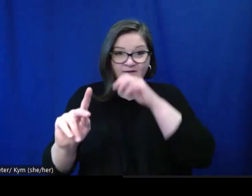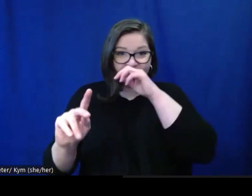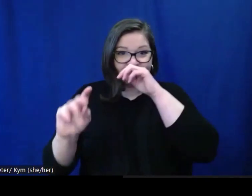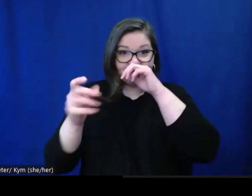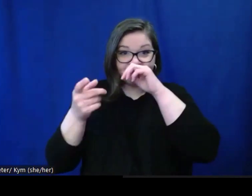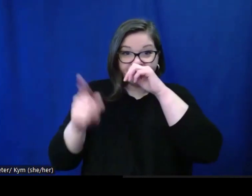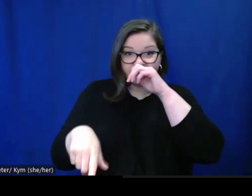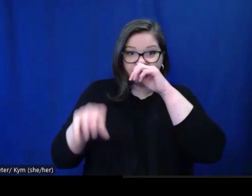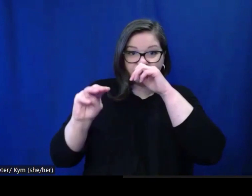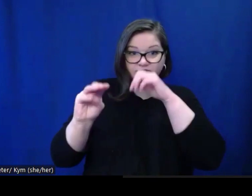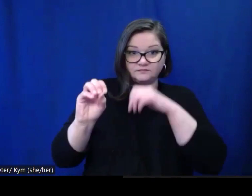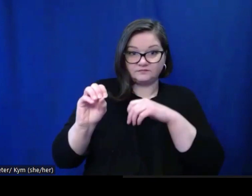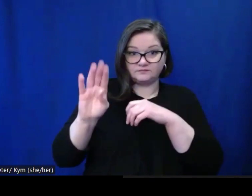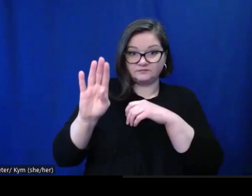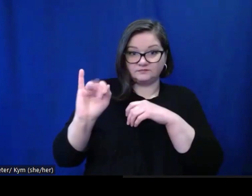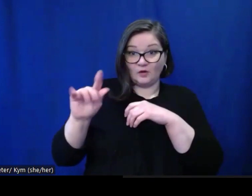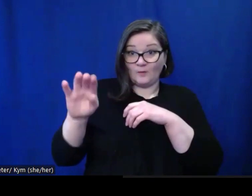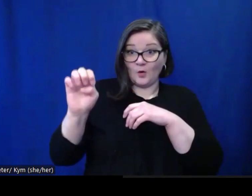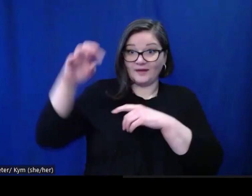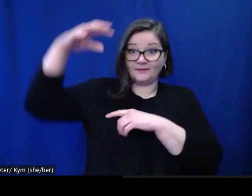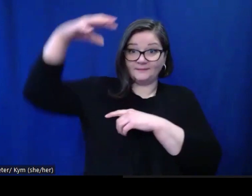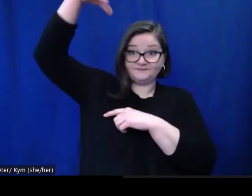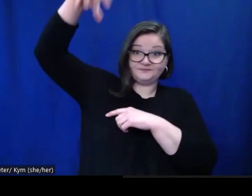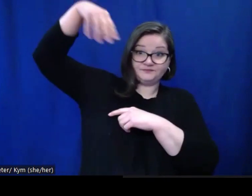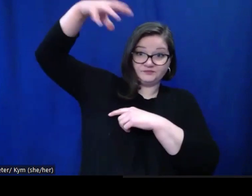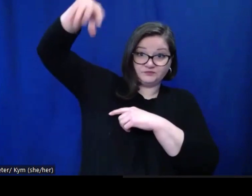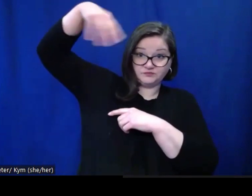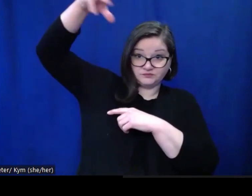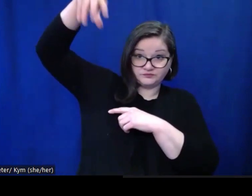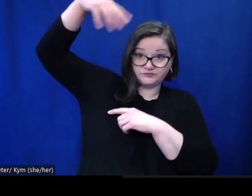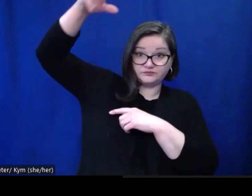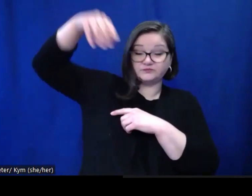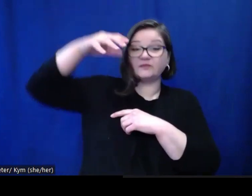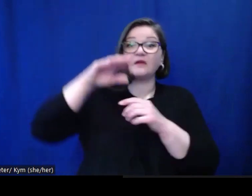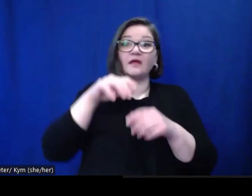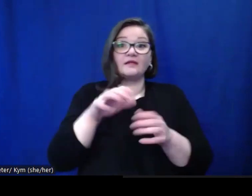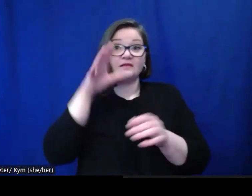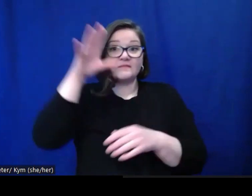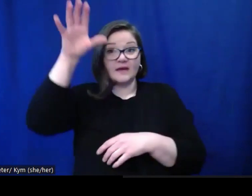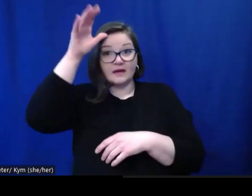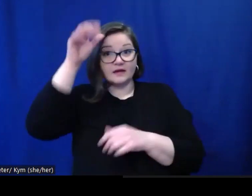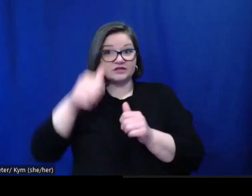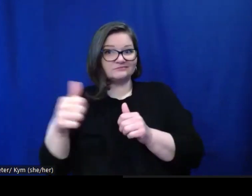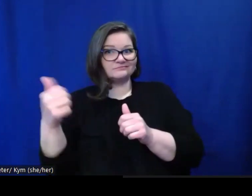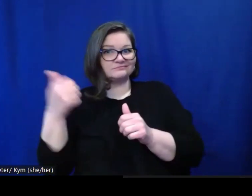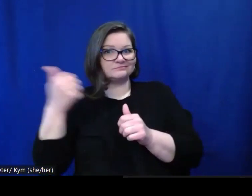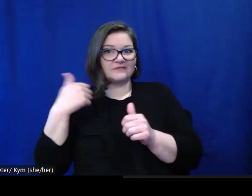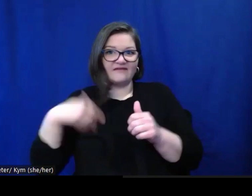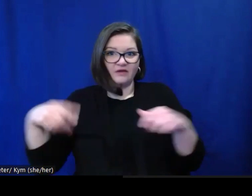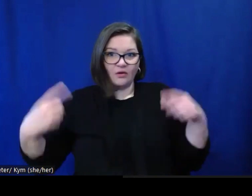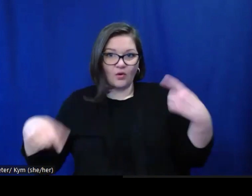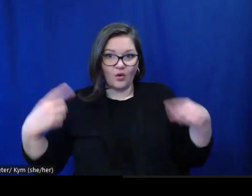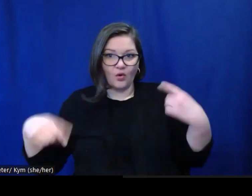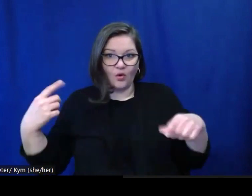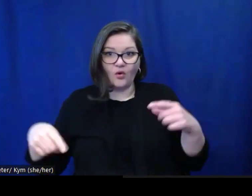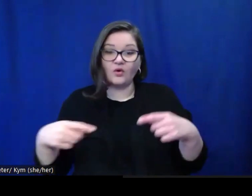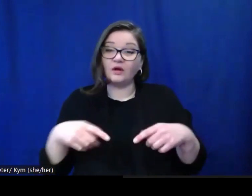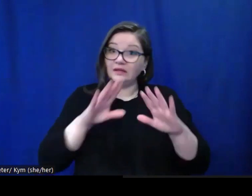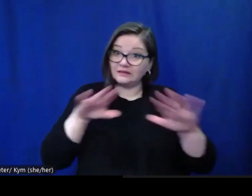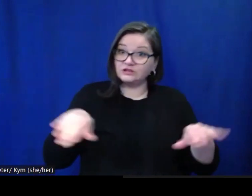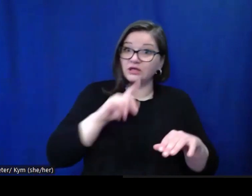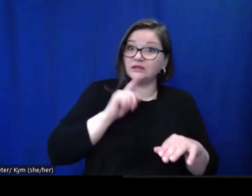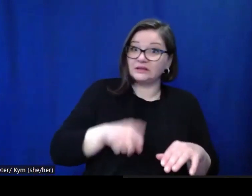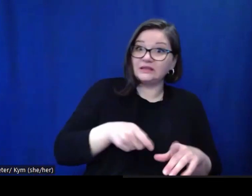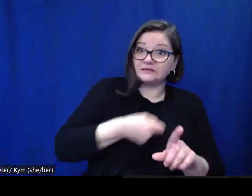playing, so over the child, and the parents are in the back having an argument. The child is impacted by